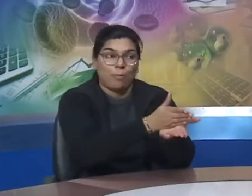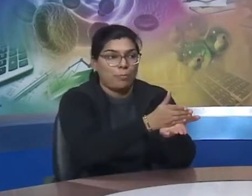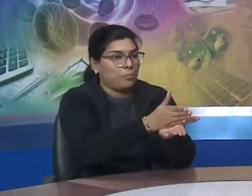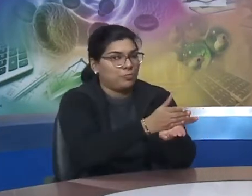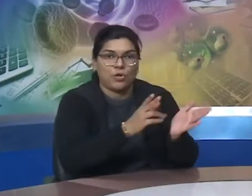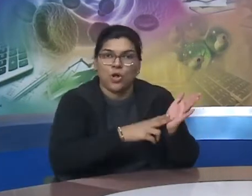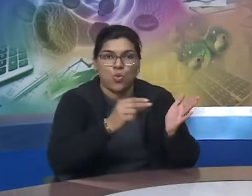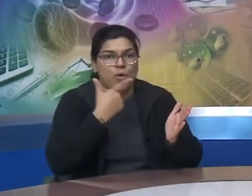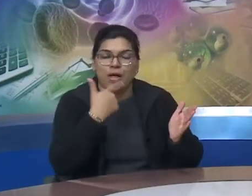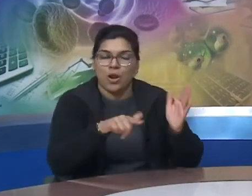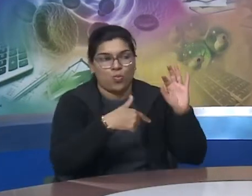magistrate,